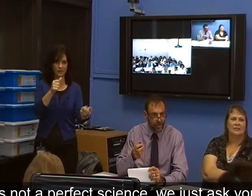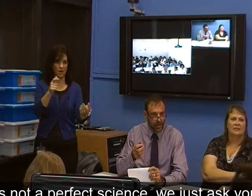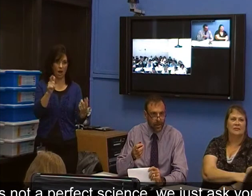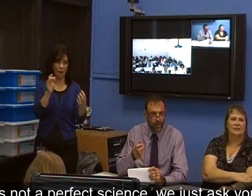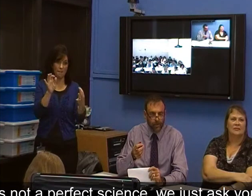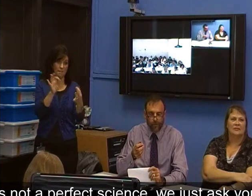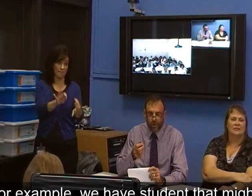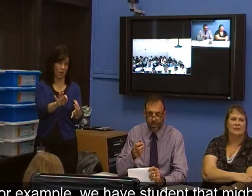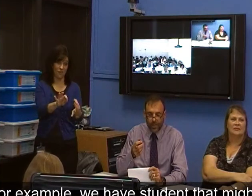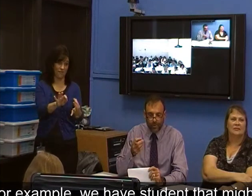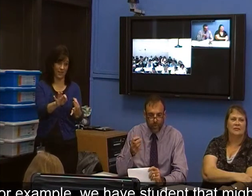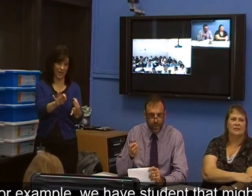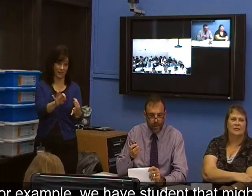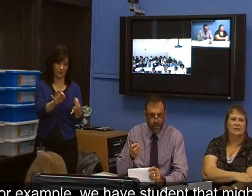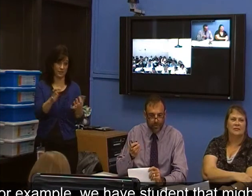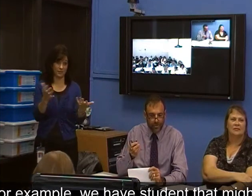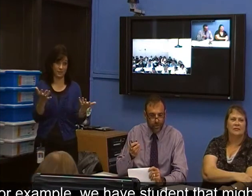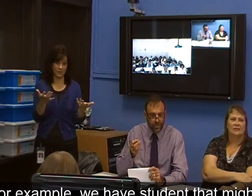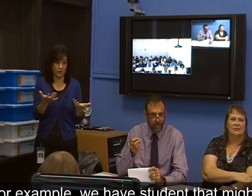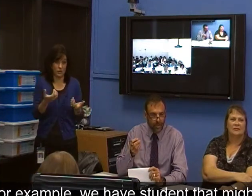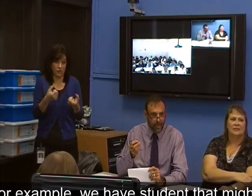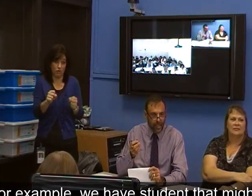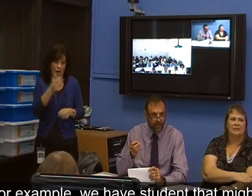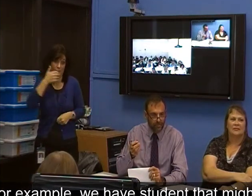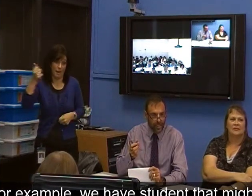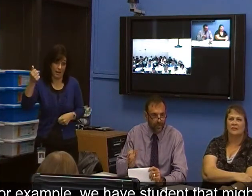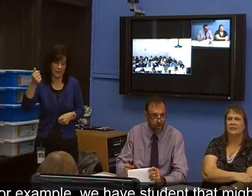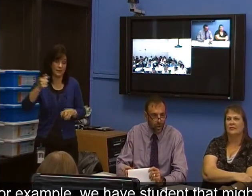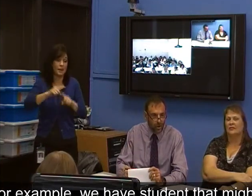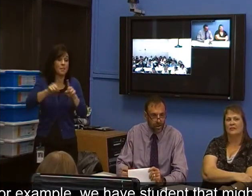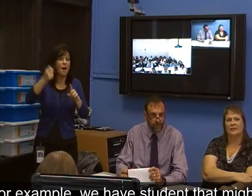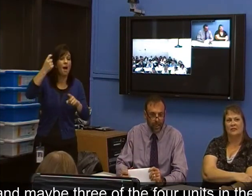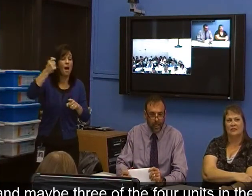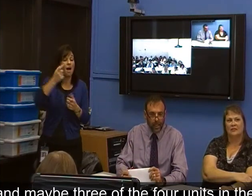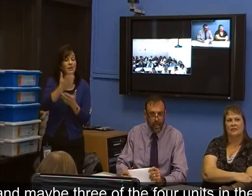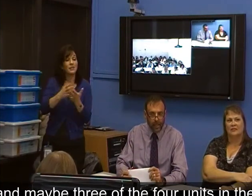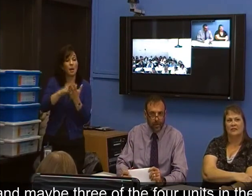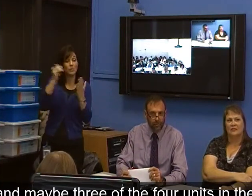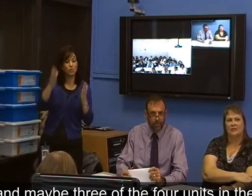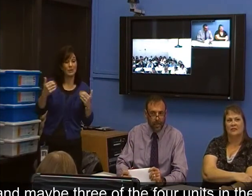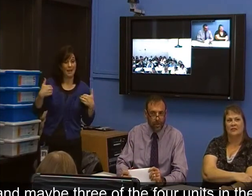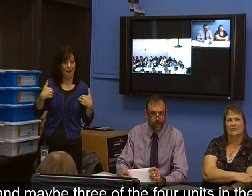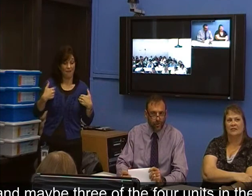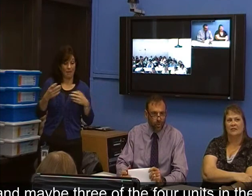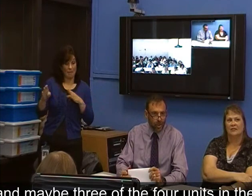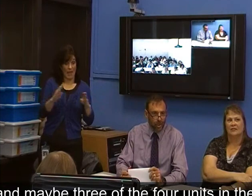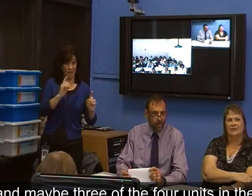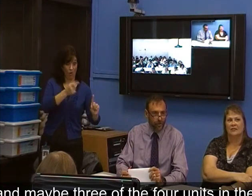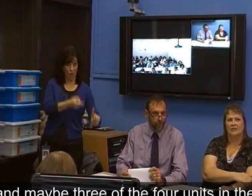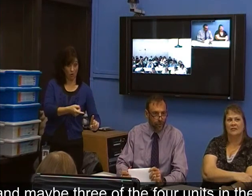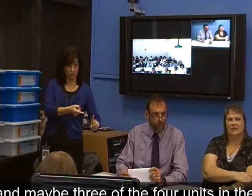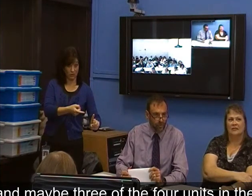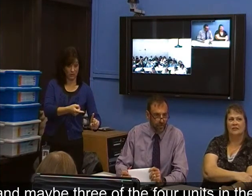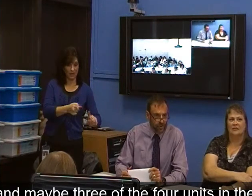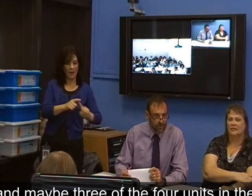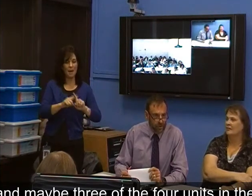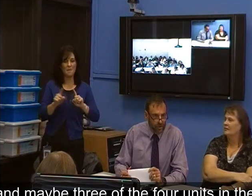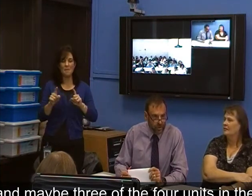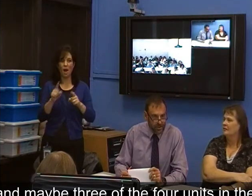your best. For example, we have students that might have behavior goals, and maybe three of the